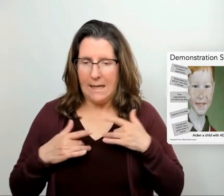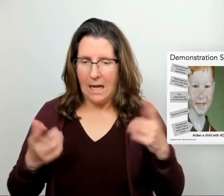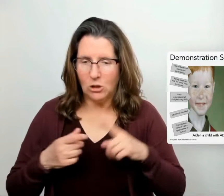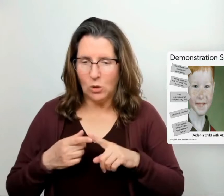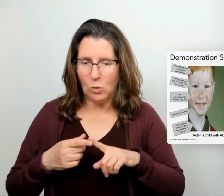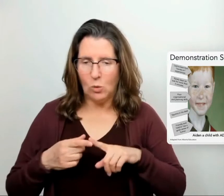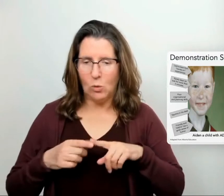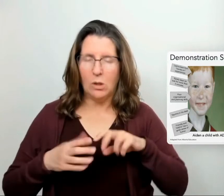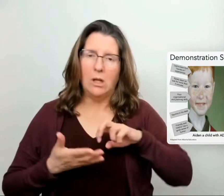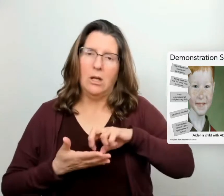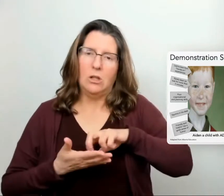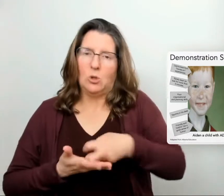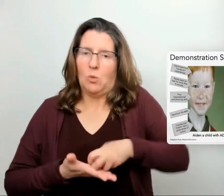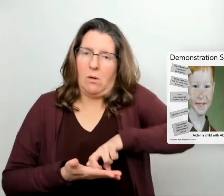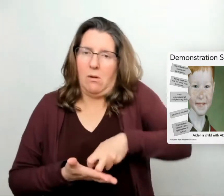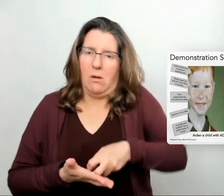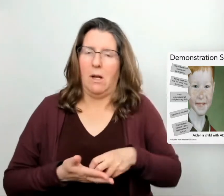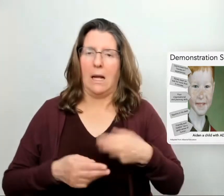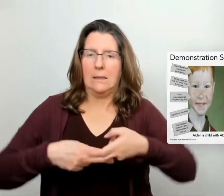We know that he tends to squirm at his desk.